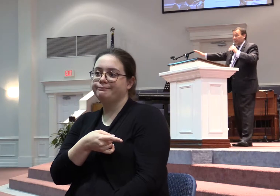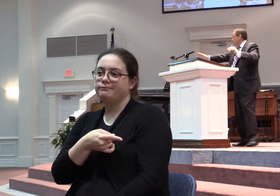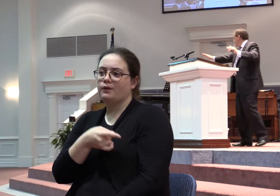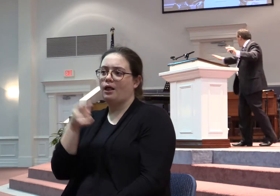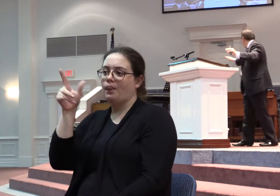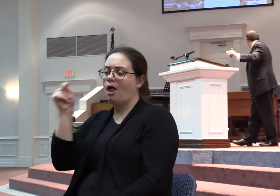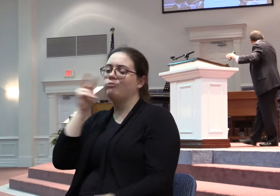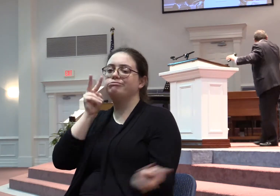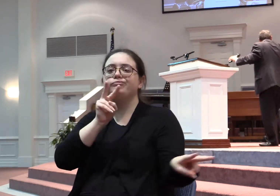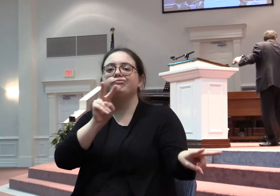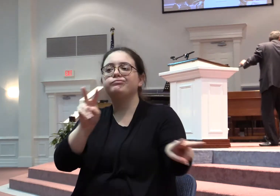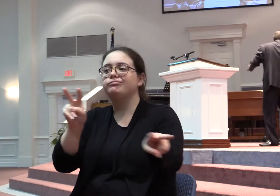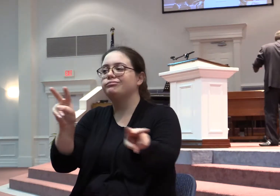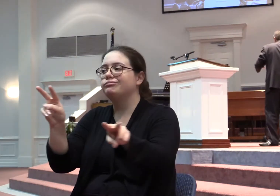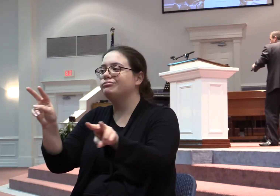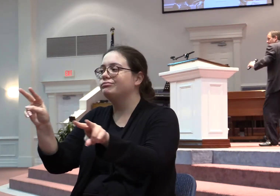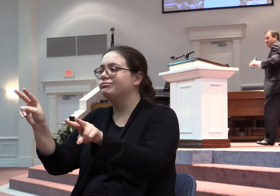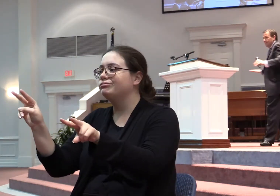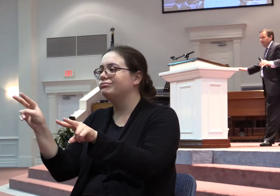around.